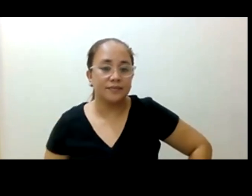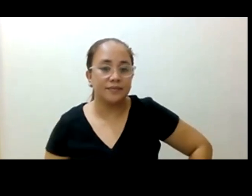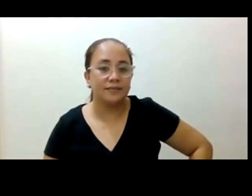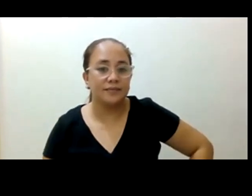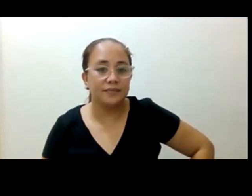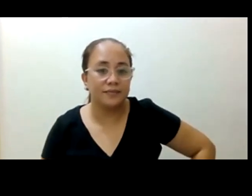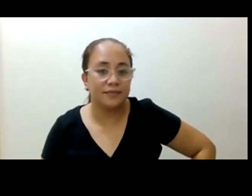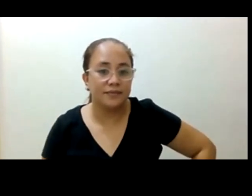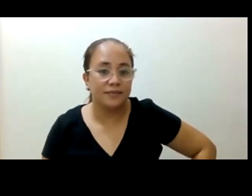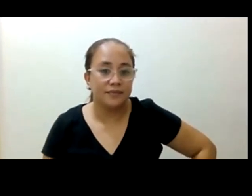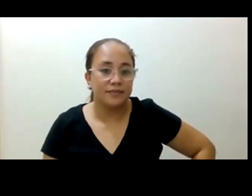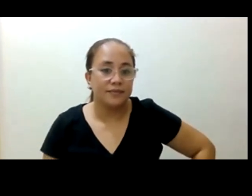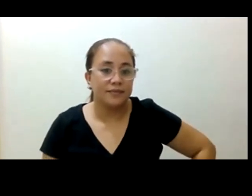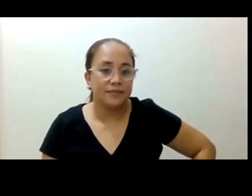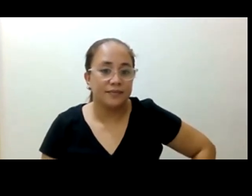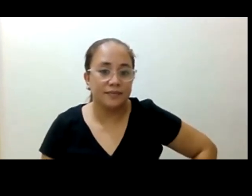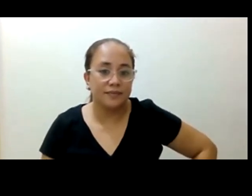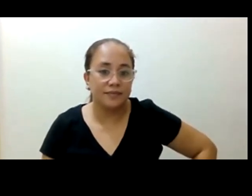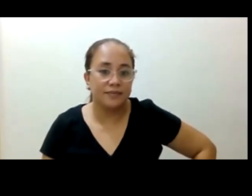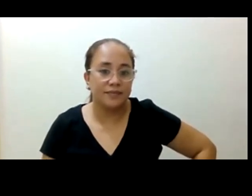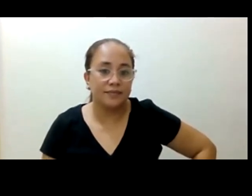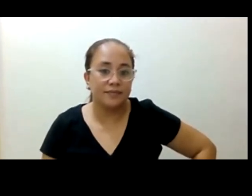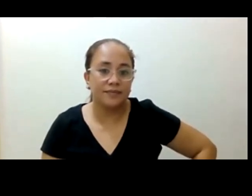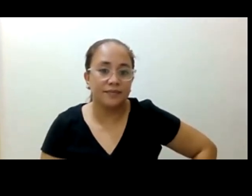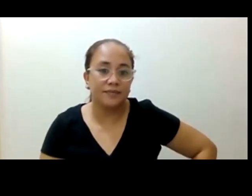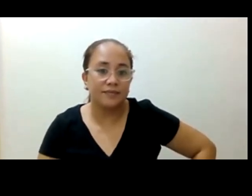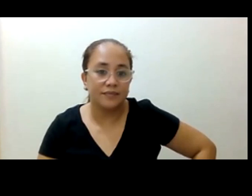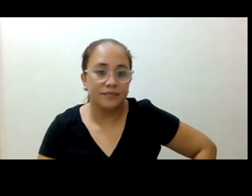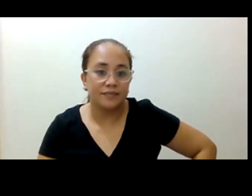Hold on, I gotta get this up.